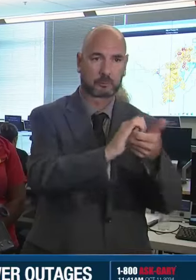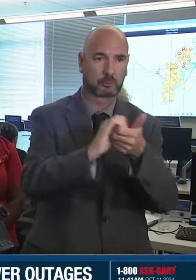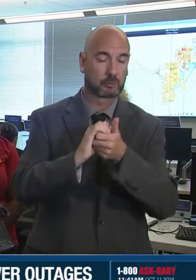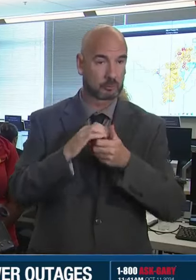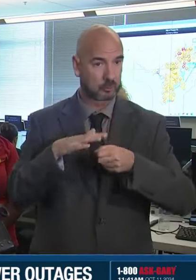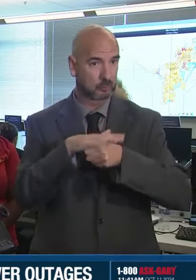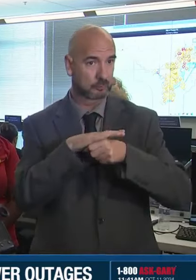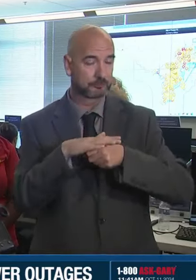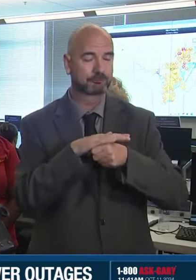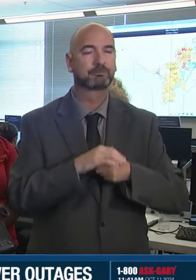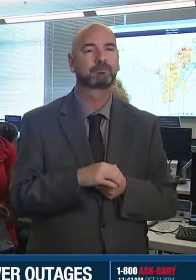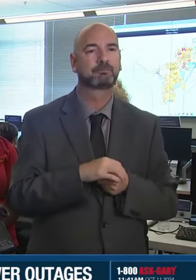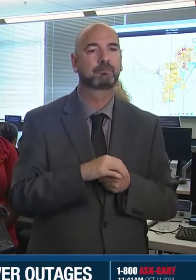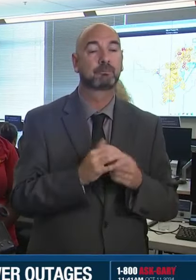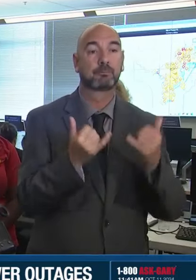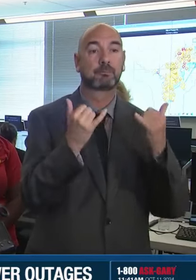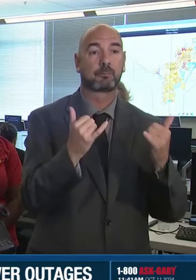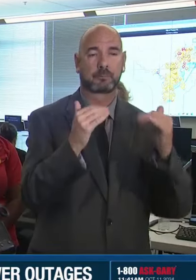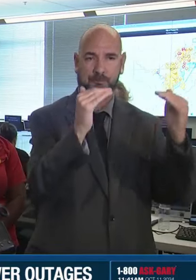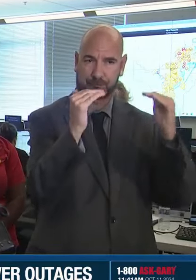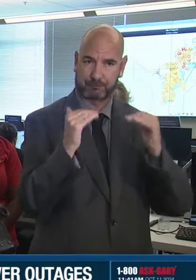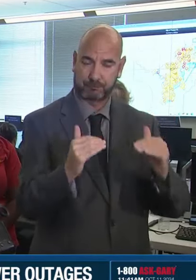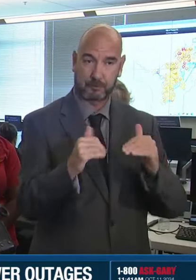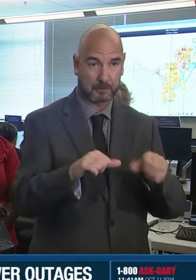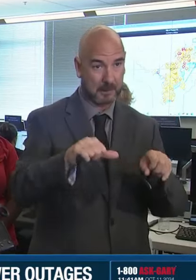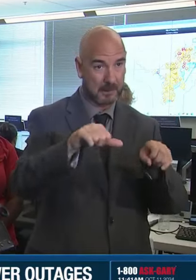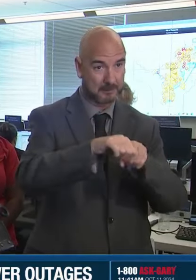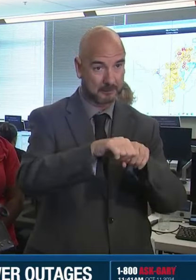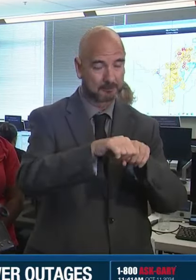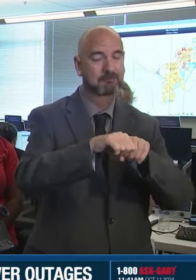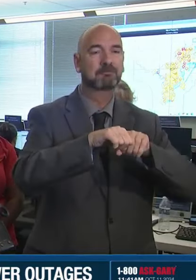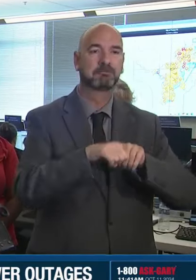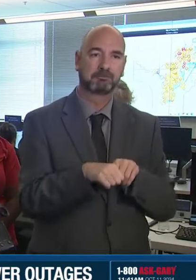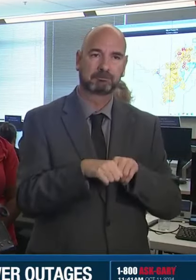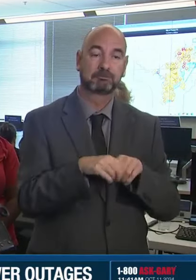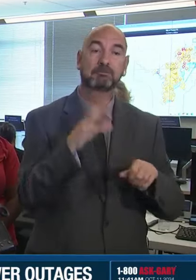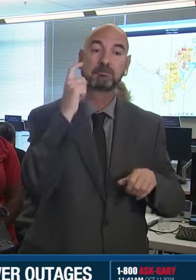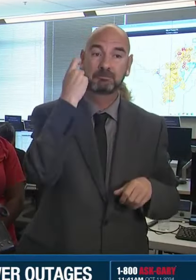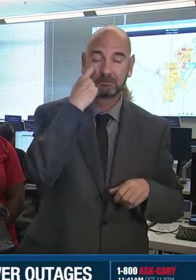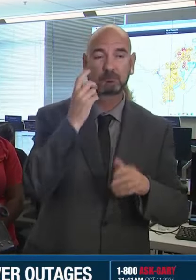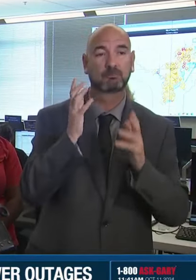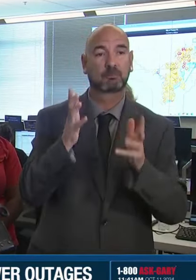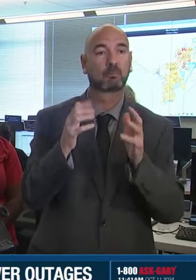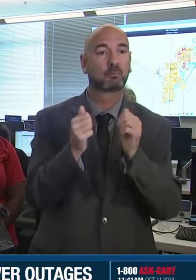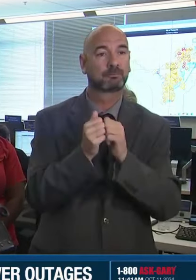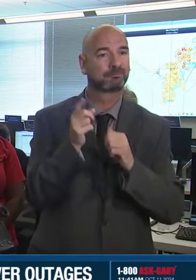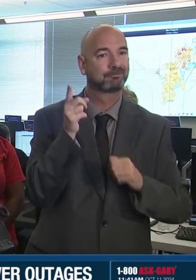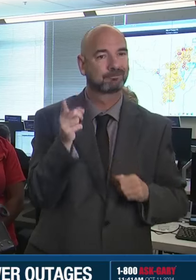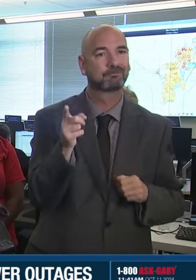Yeah. Now on gas, just got off the phone with the director of the port. There are